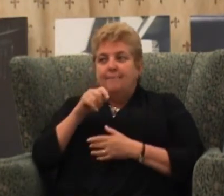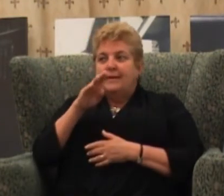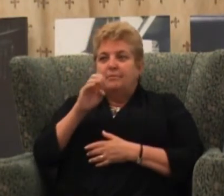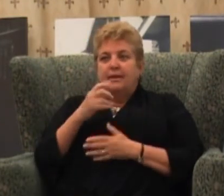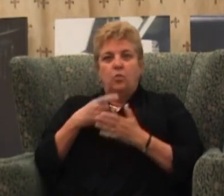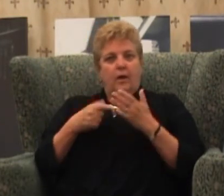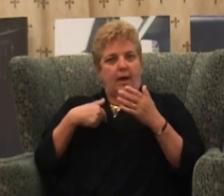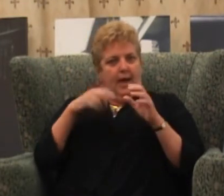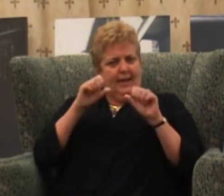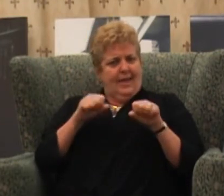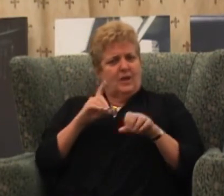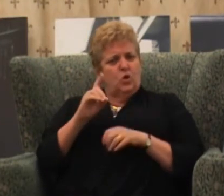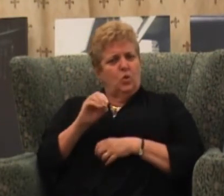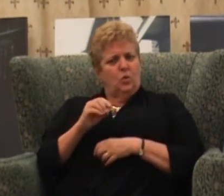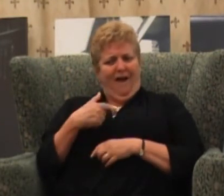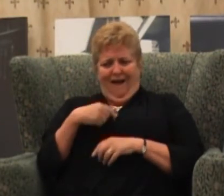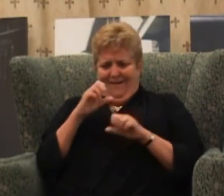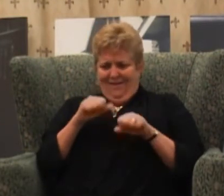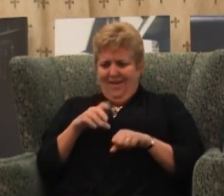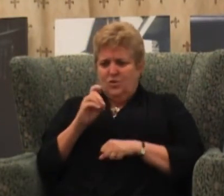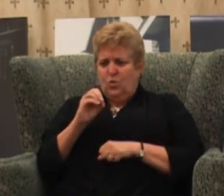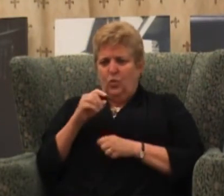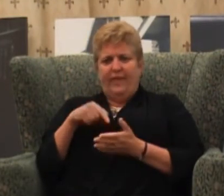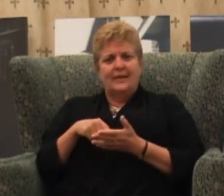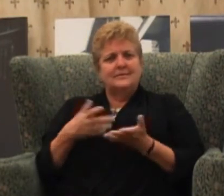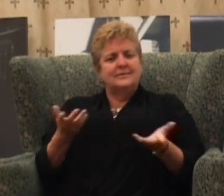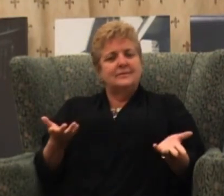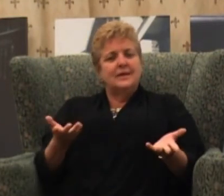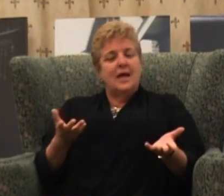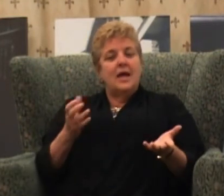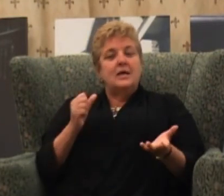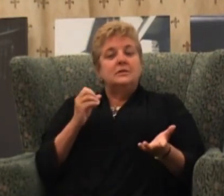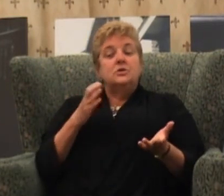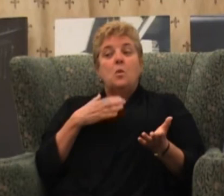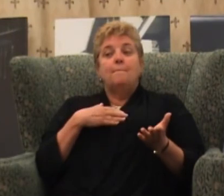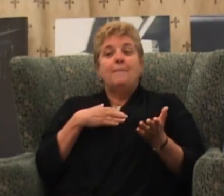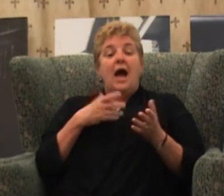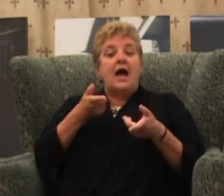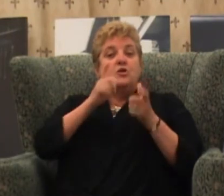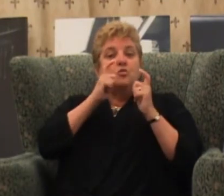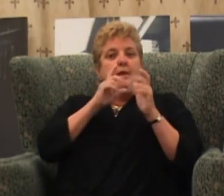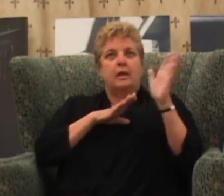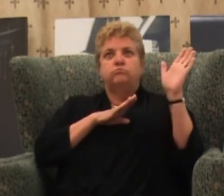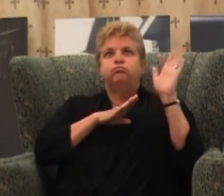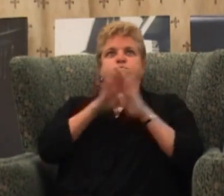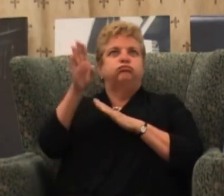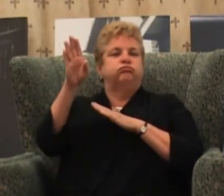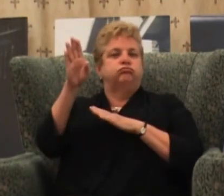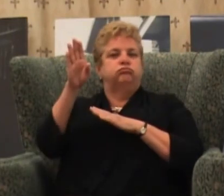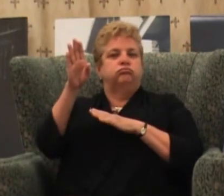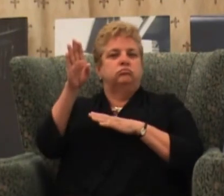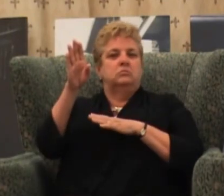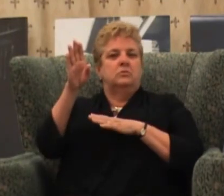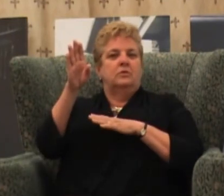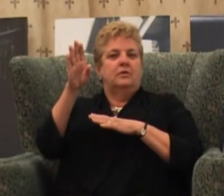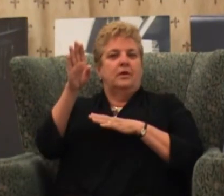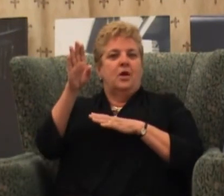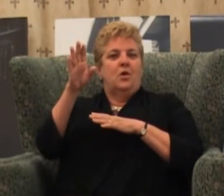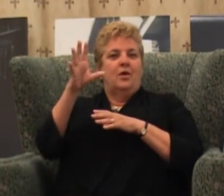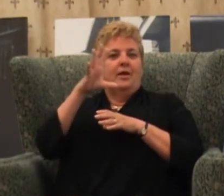I can do this. And so my drinking really took off, because combine some ego with